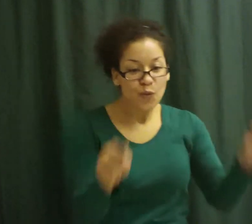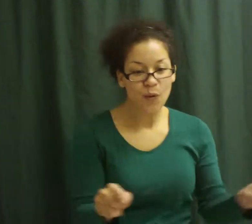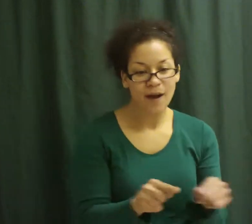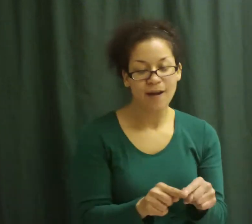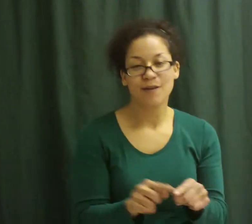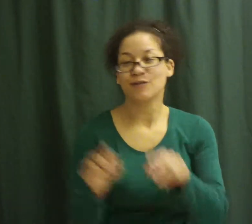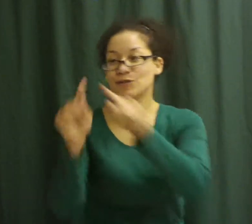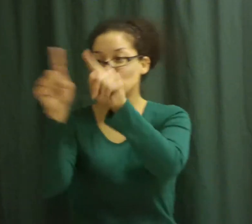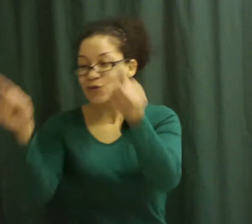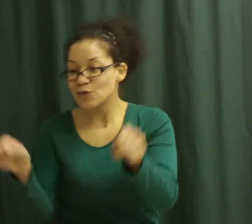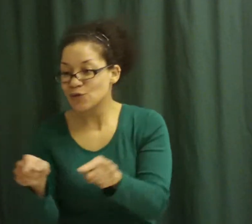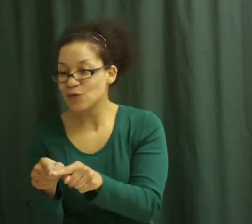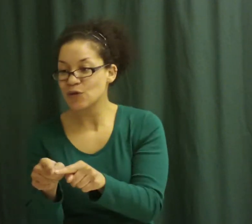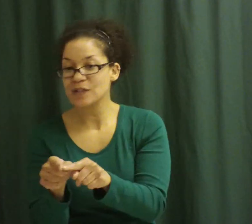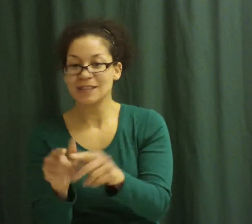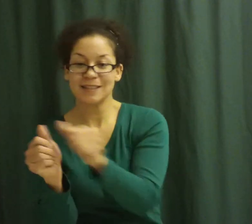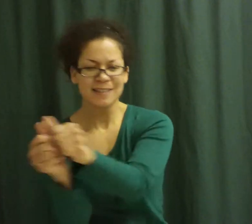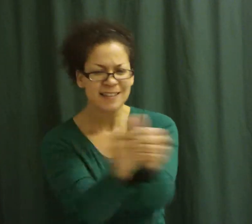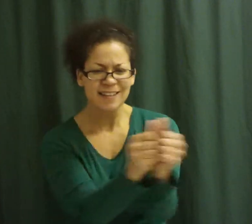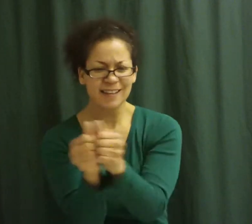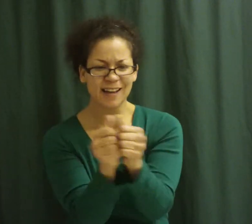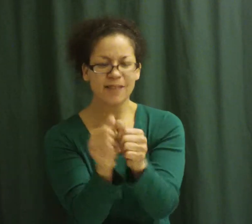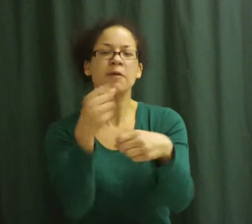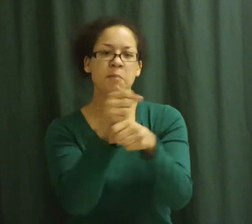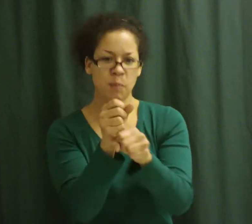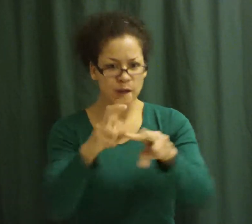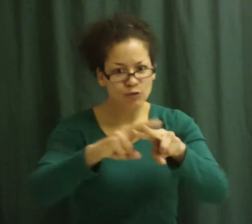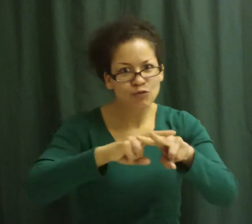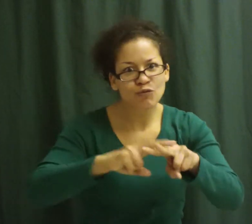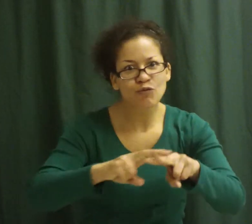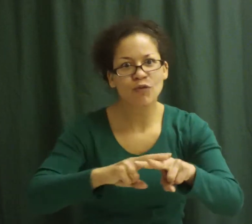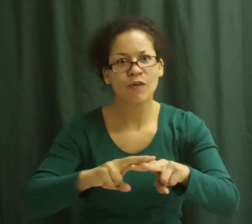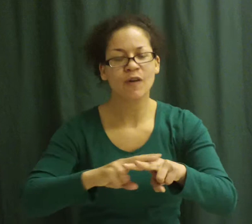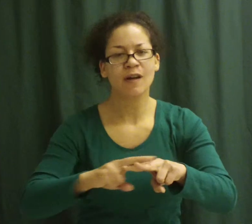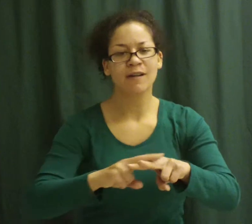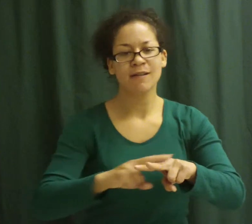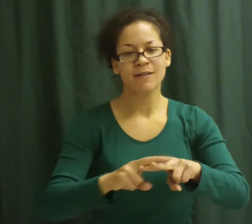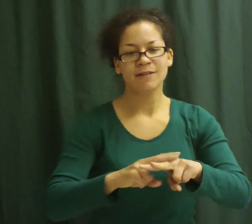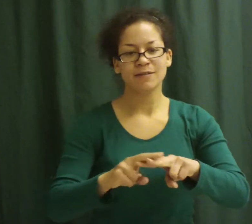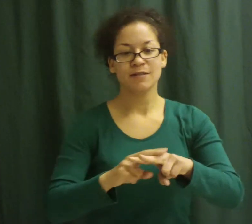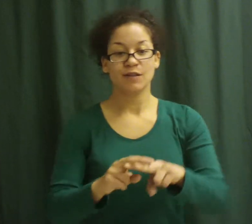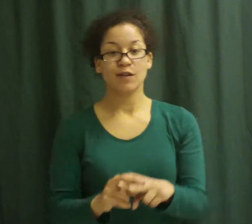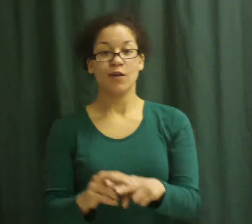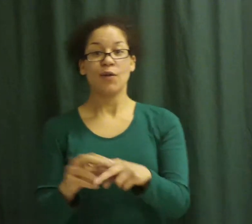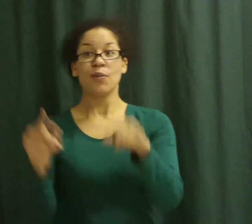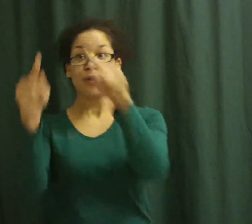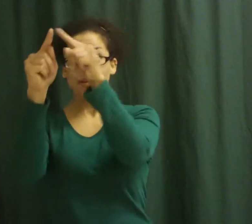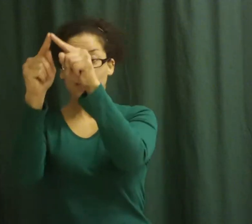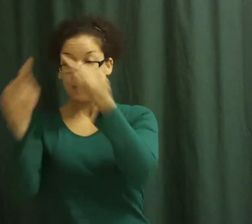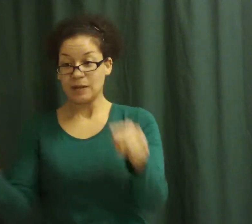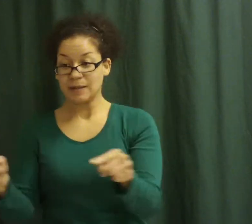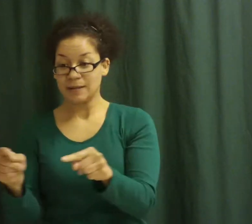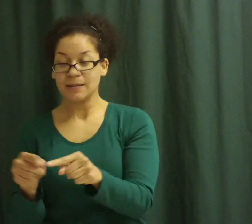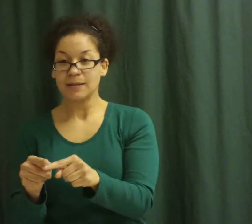A rectangle made the smokestack. Some circles made smoke.